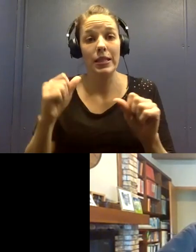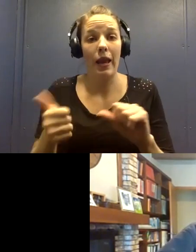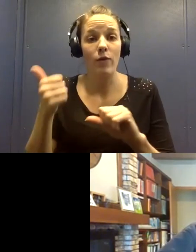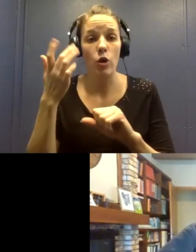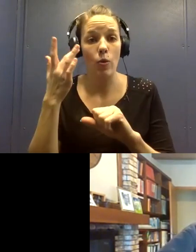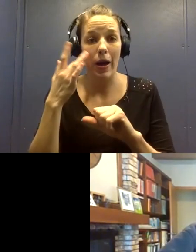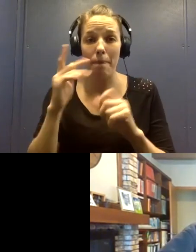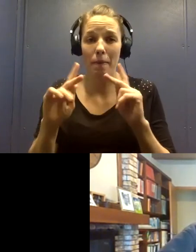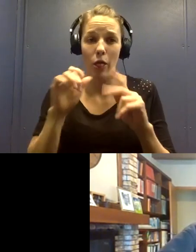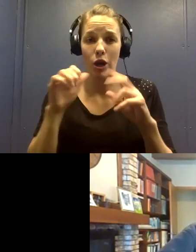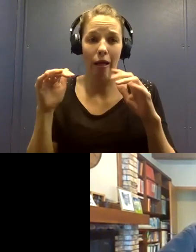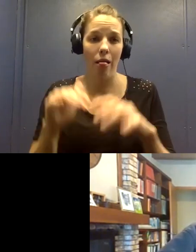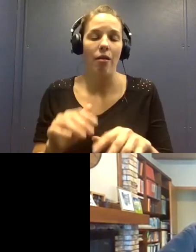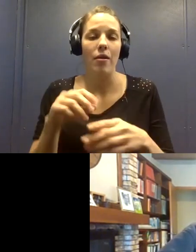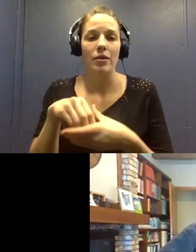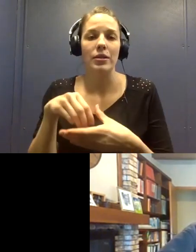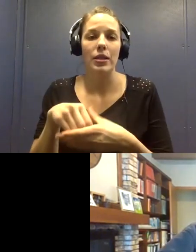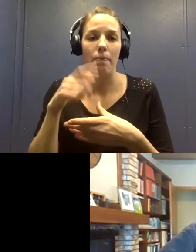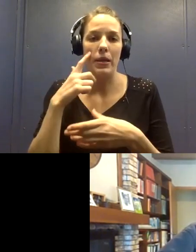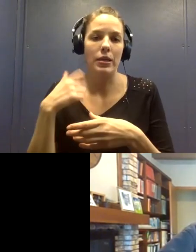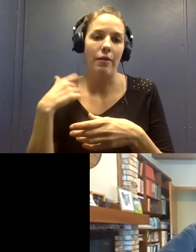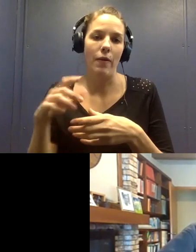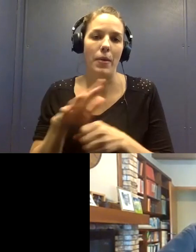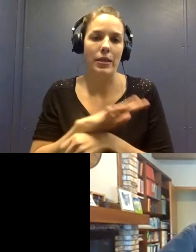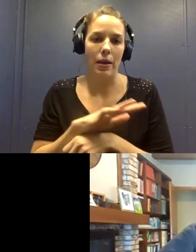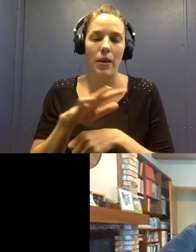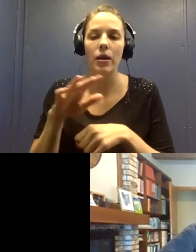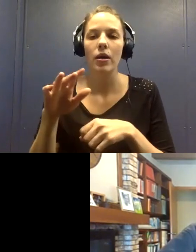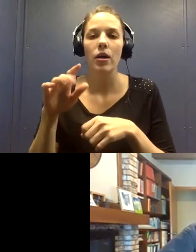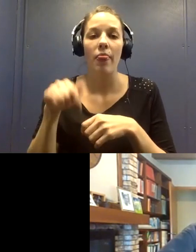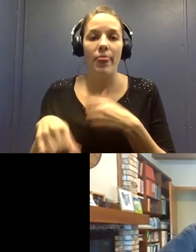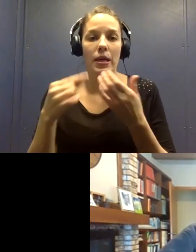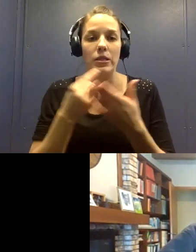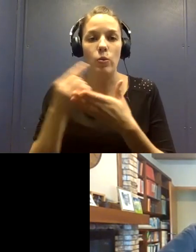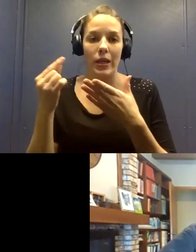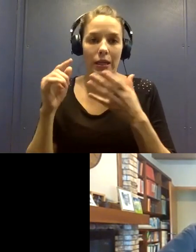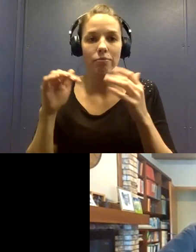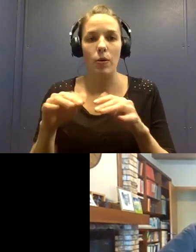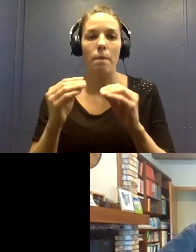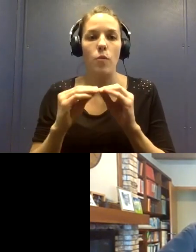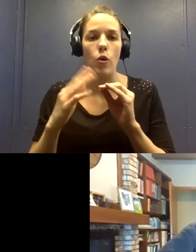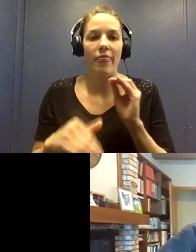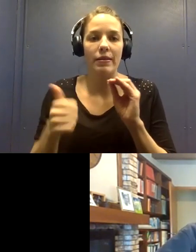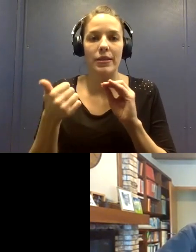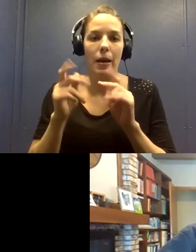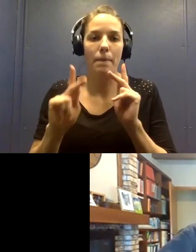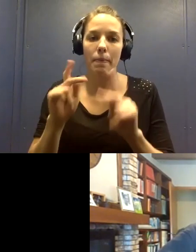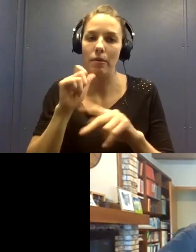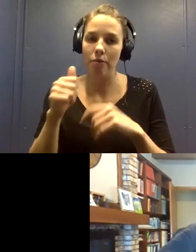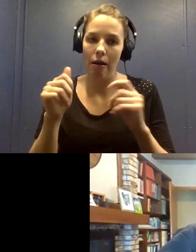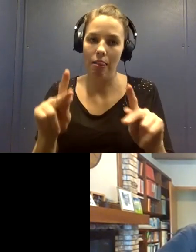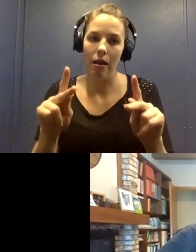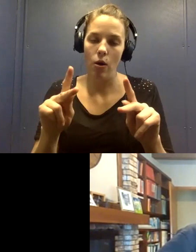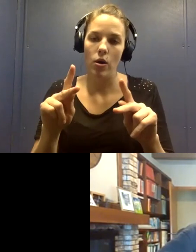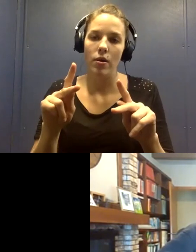aren't gathering indoors during a pandemic. And until just this week, gatherings of more than 10 people were not allowed under